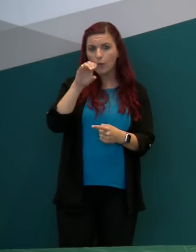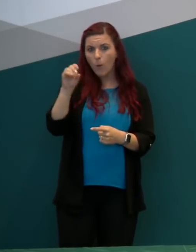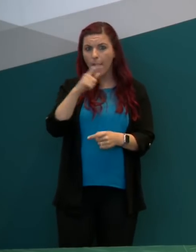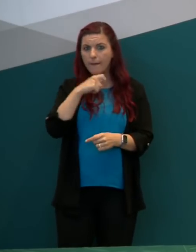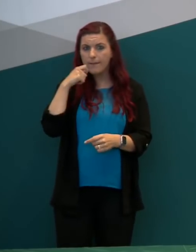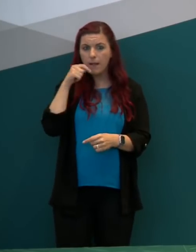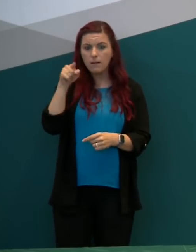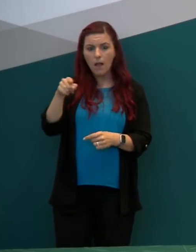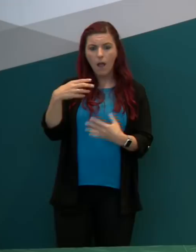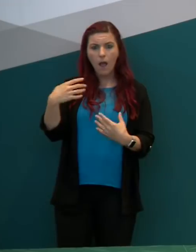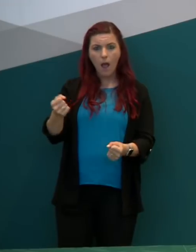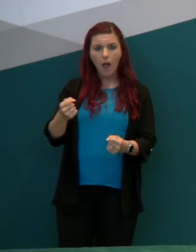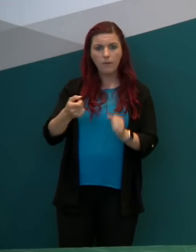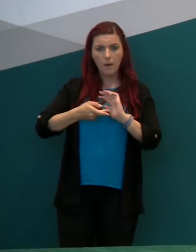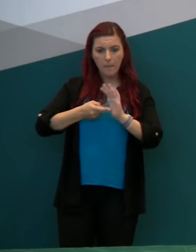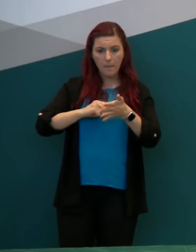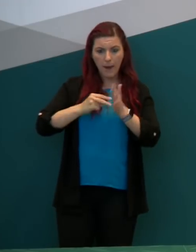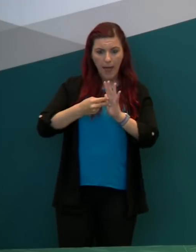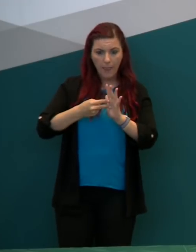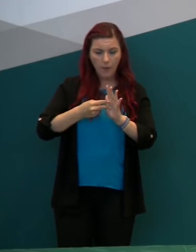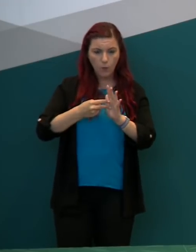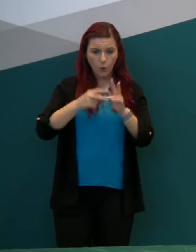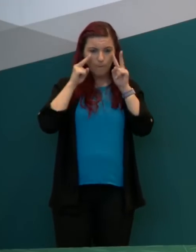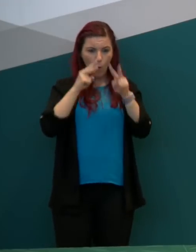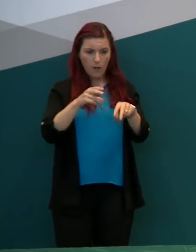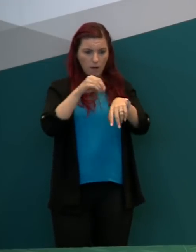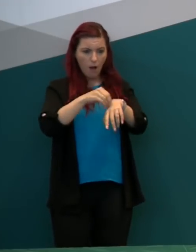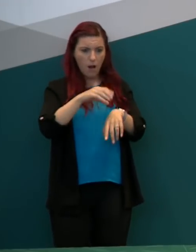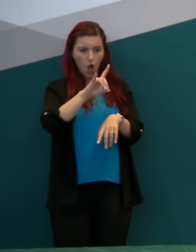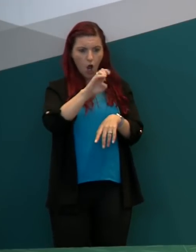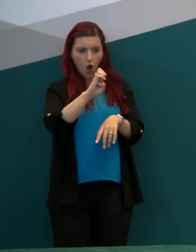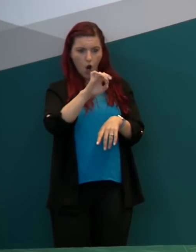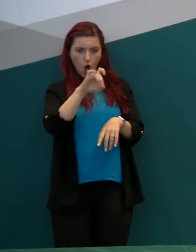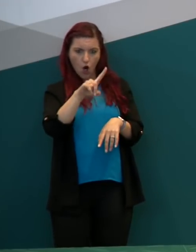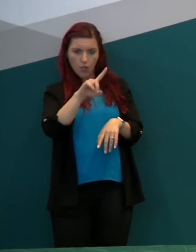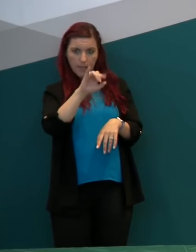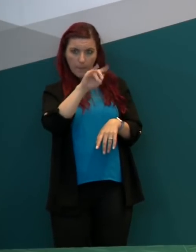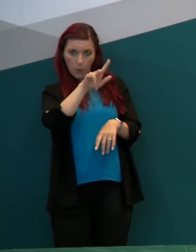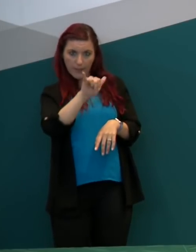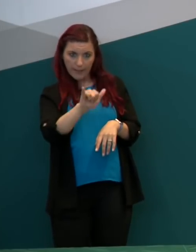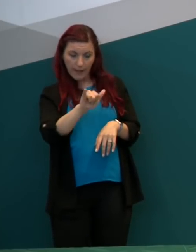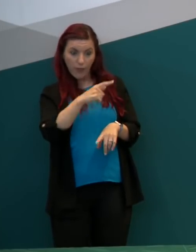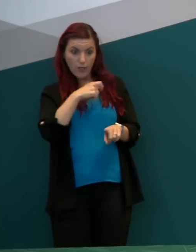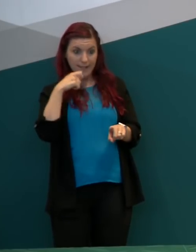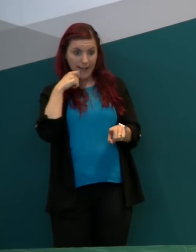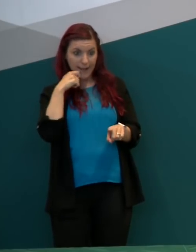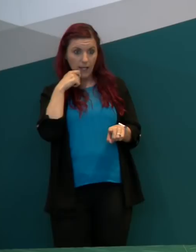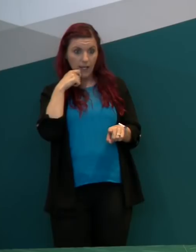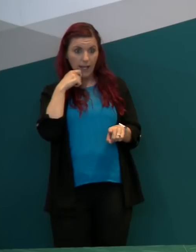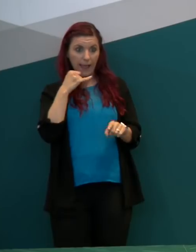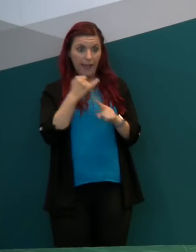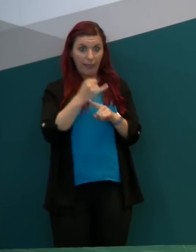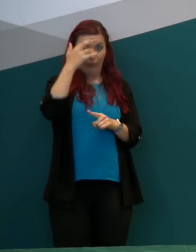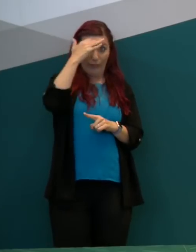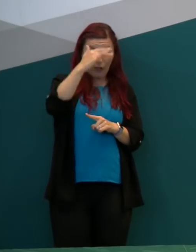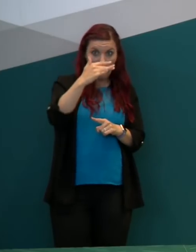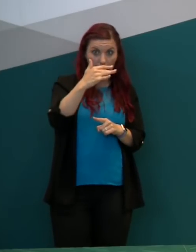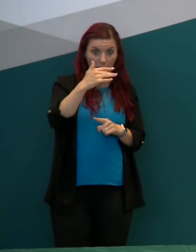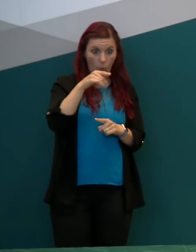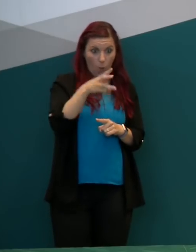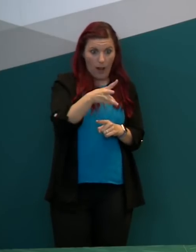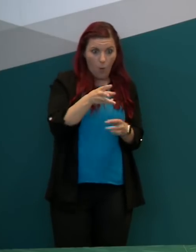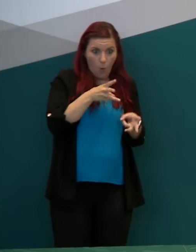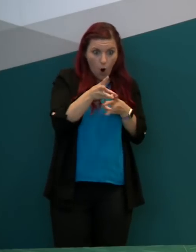a strategy that's built on herd immunity in relation to this disease is still very much a theoretical concept, and the